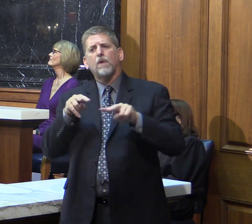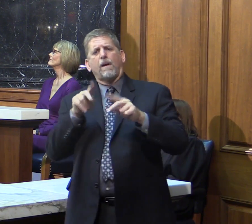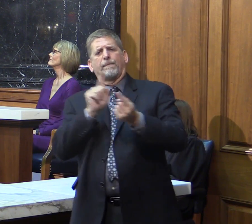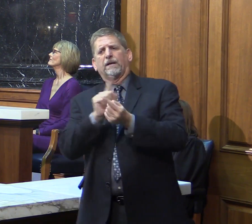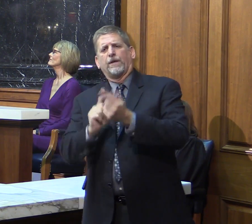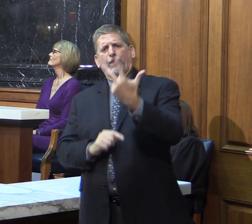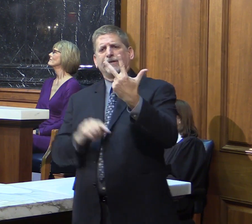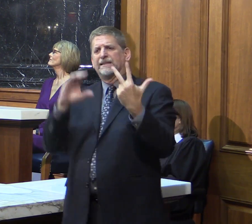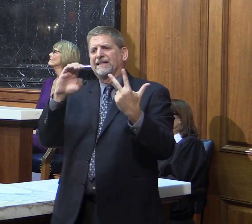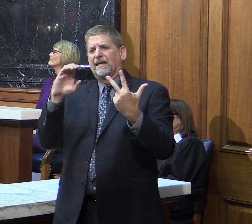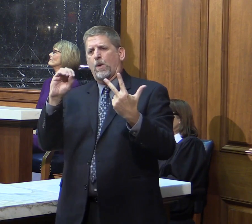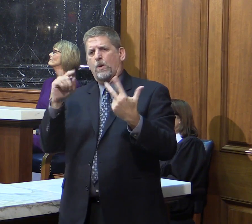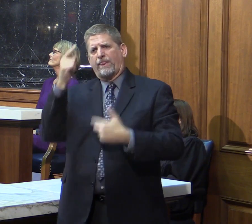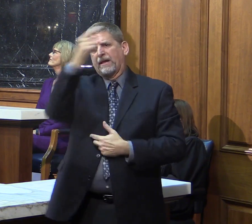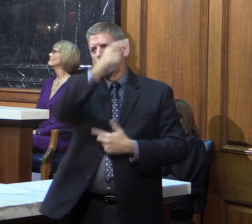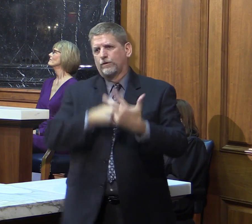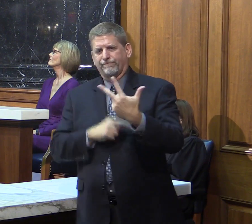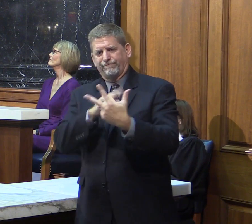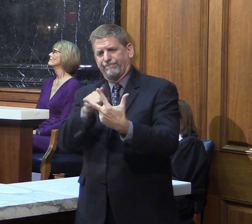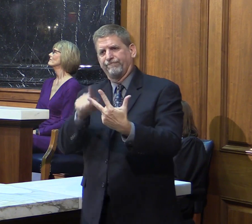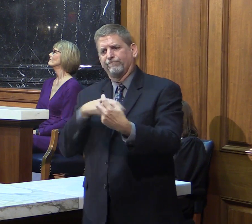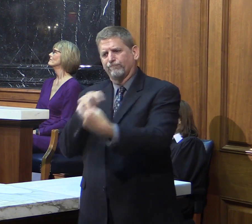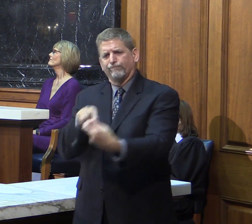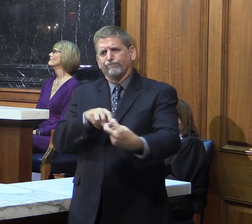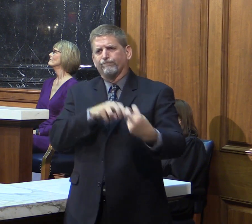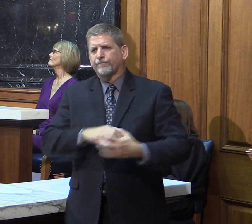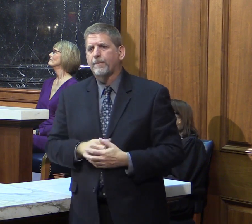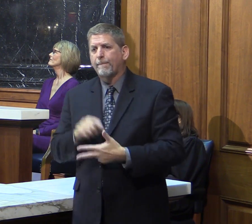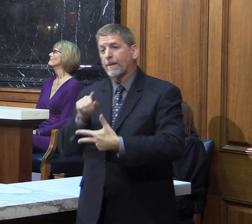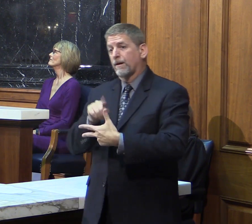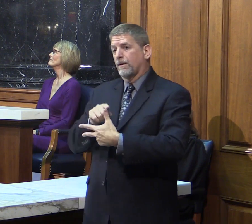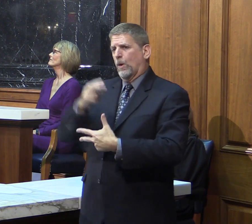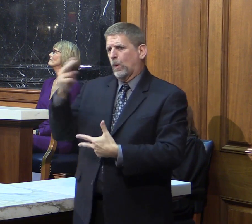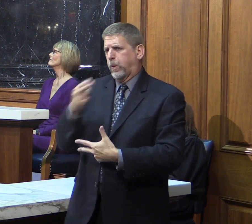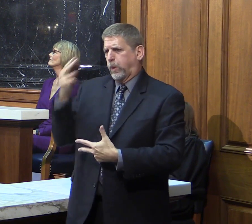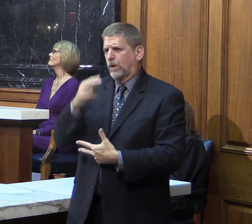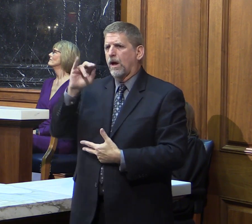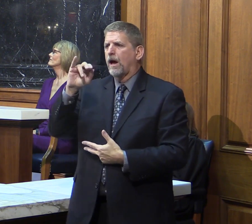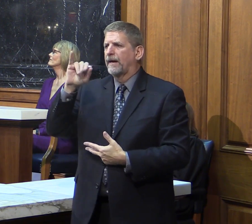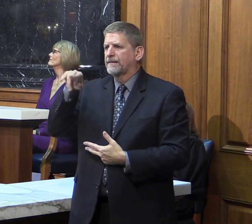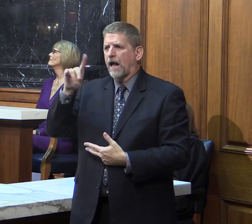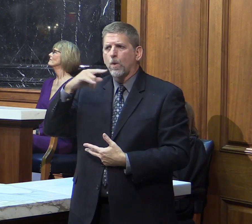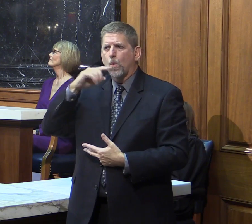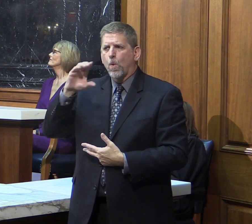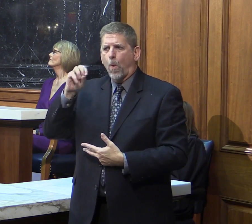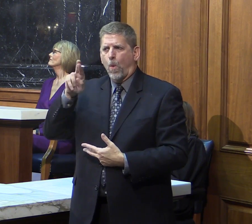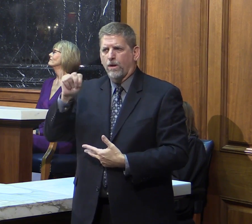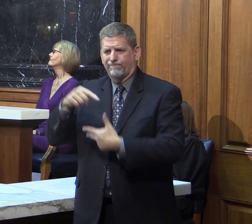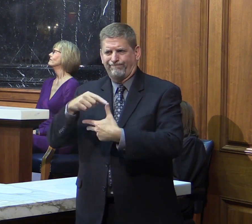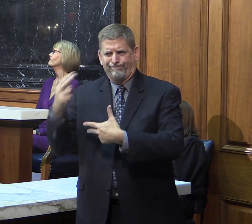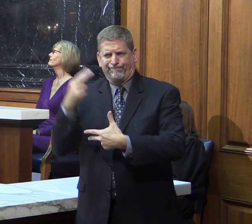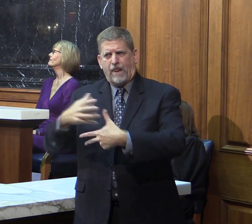companies based here. Tate & Lyle, the biggest user of Indiana corn. ArcelorMittal, whose Indiana